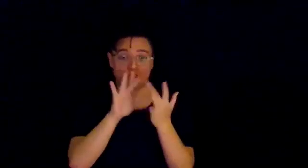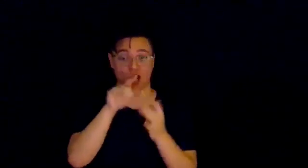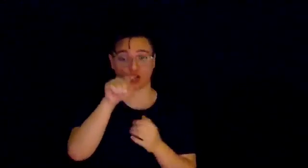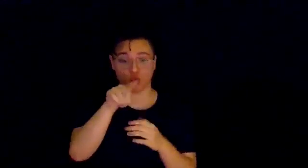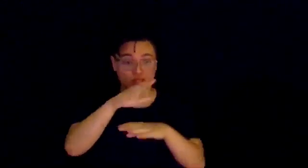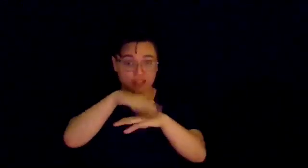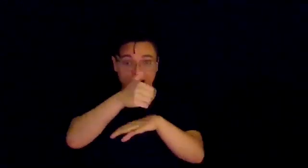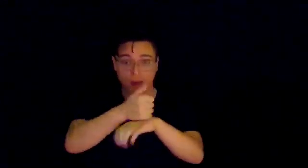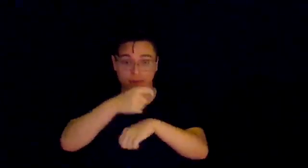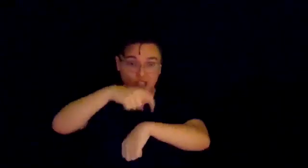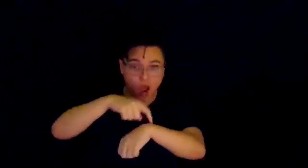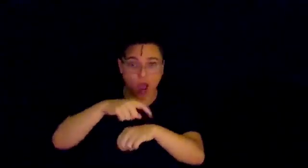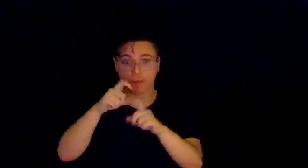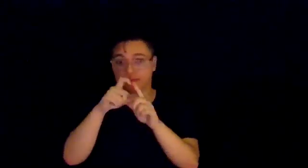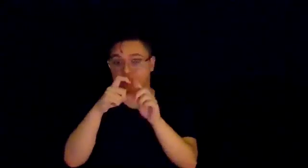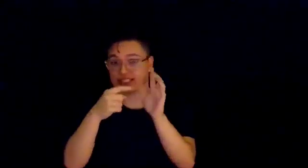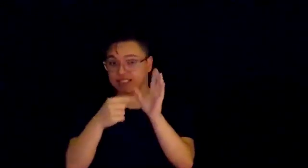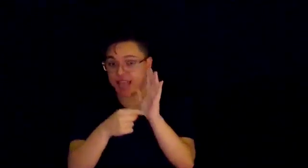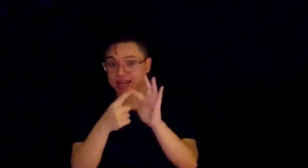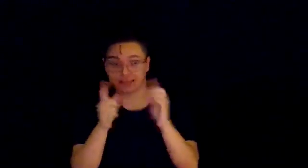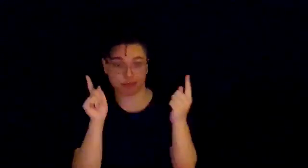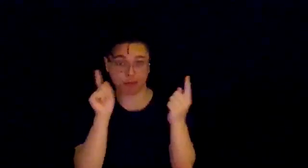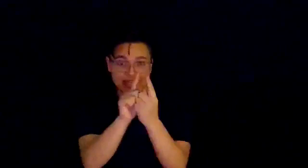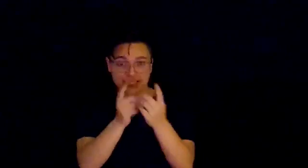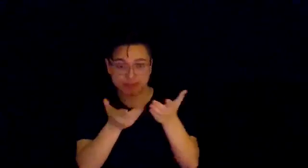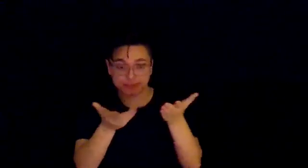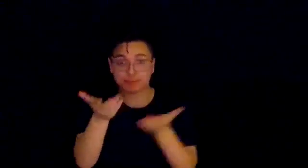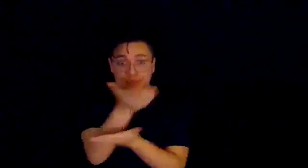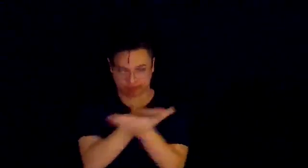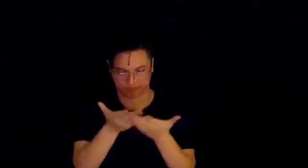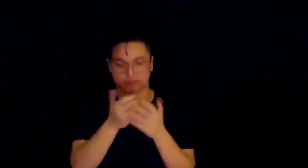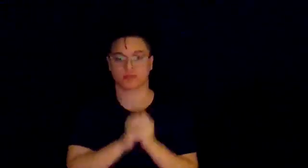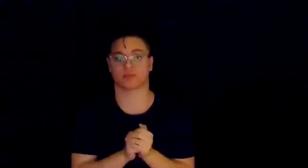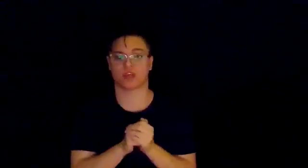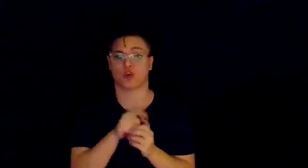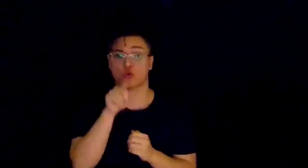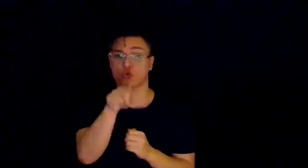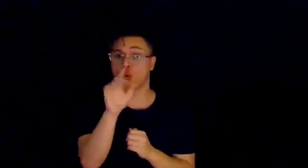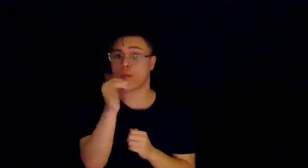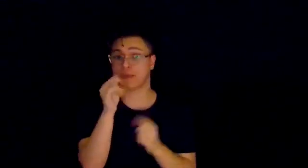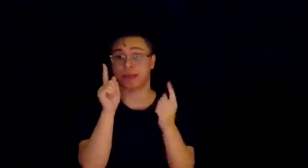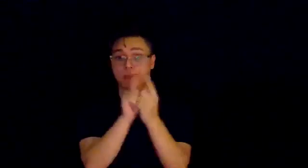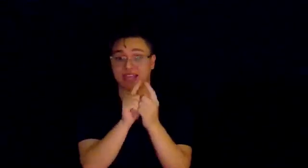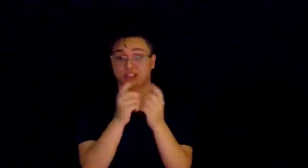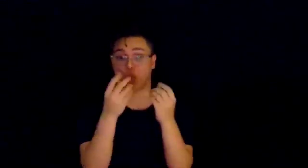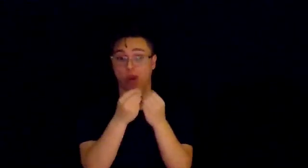NDIS. So the NDIS will contact you to set up a time and date to meet and discuss.